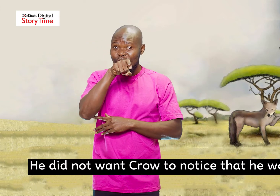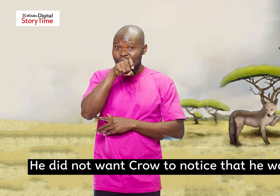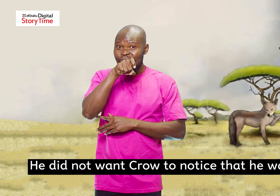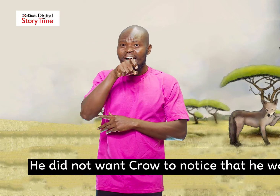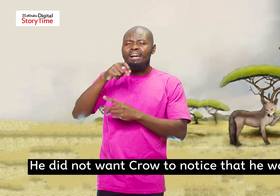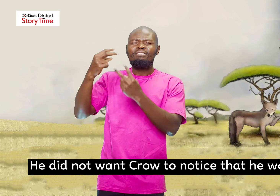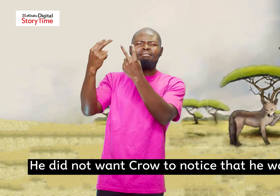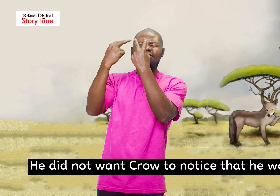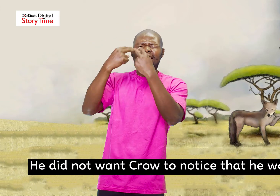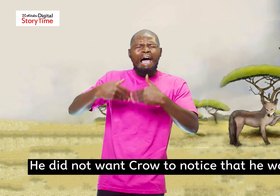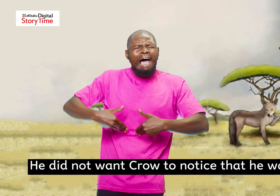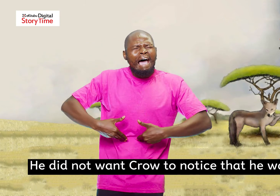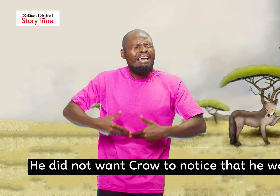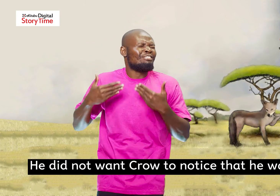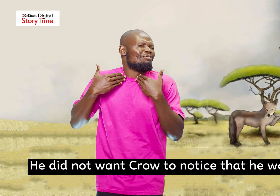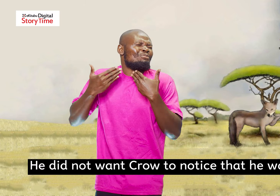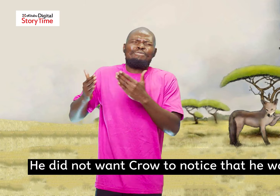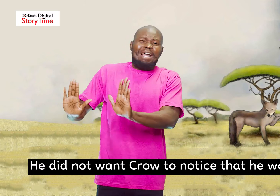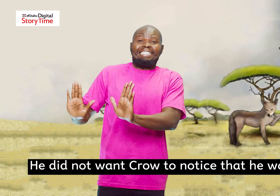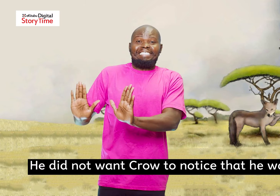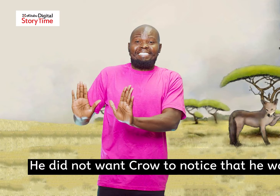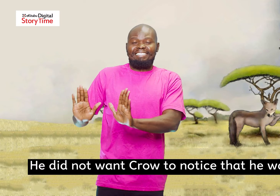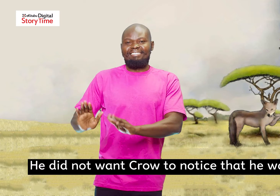He did not want Crow to notice that he was hungry.